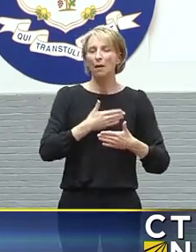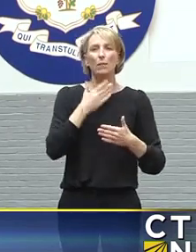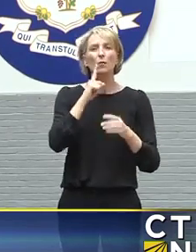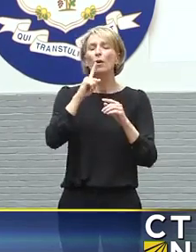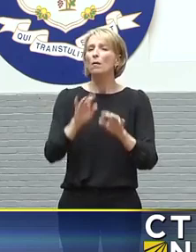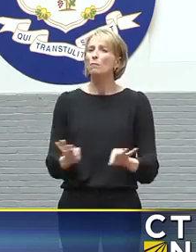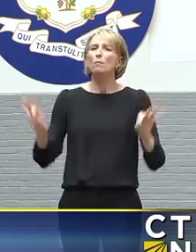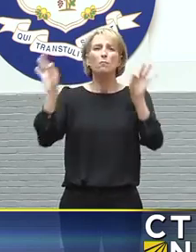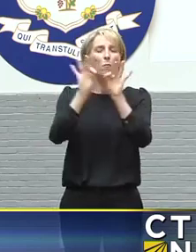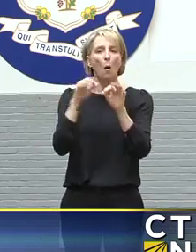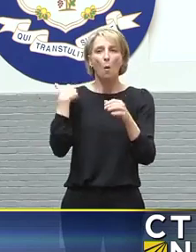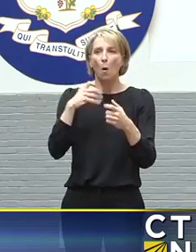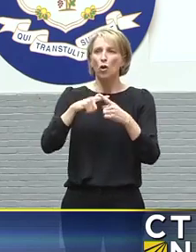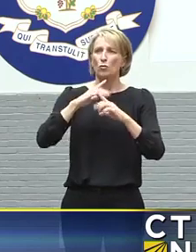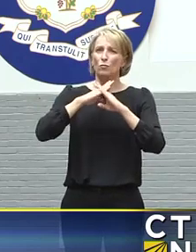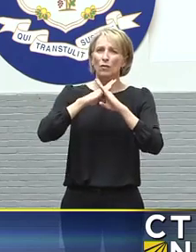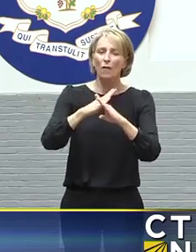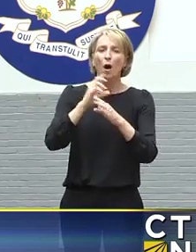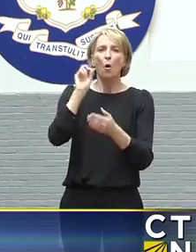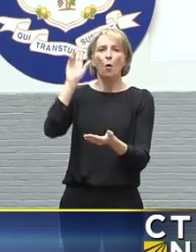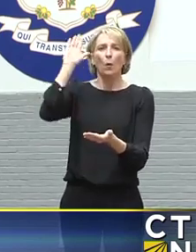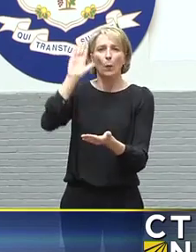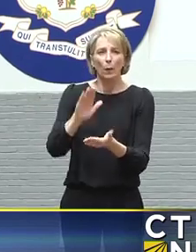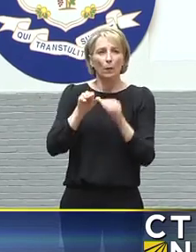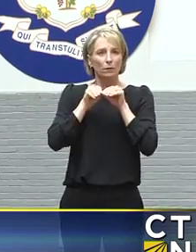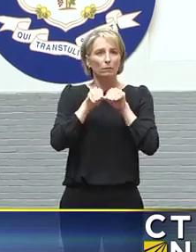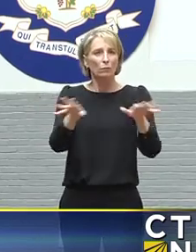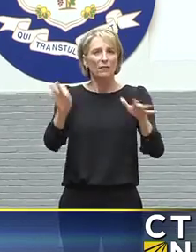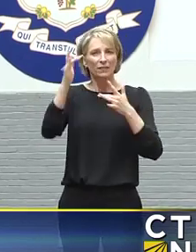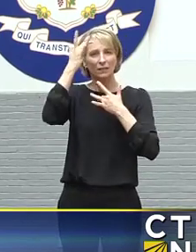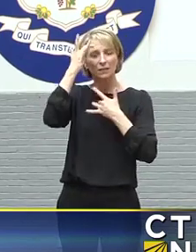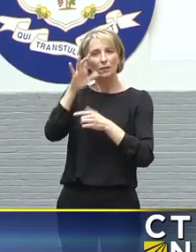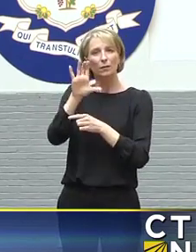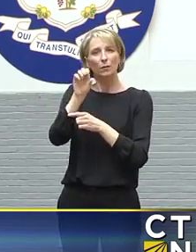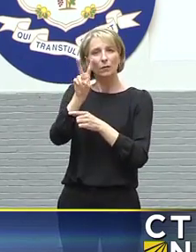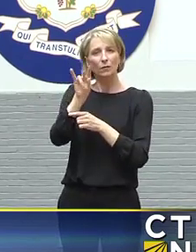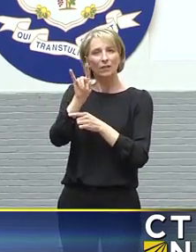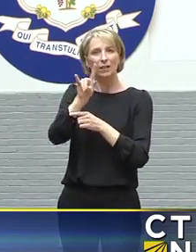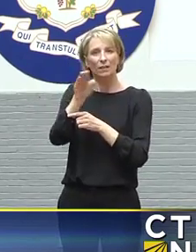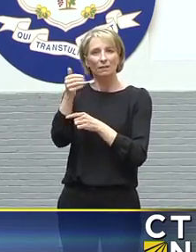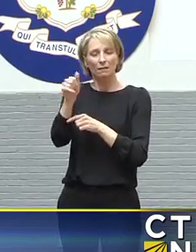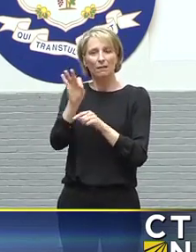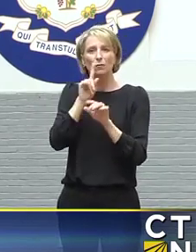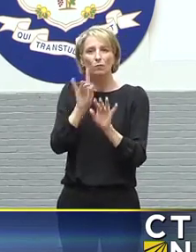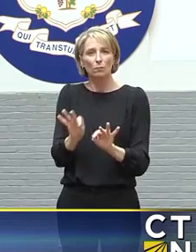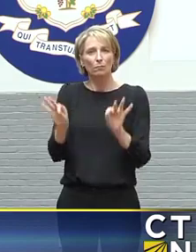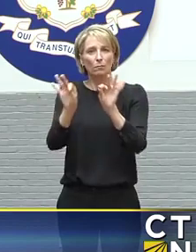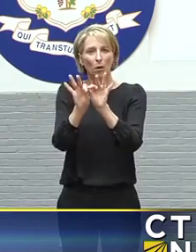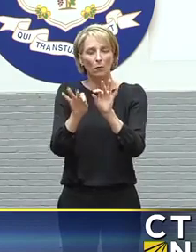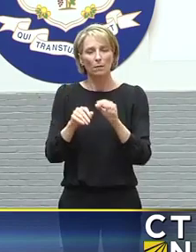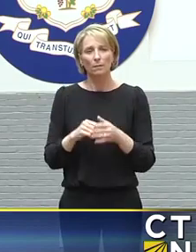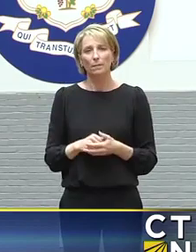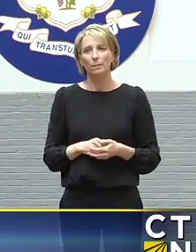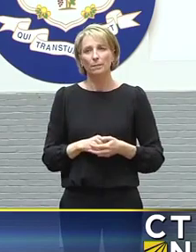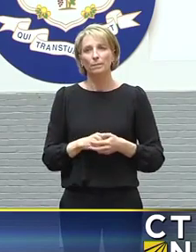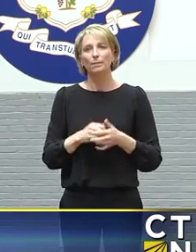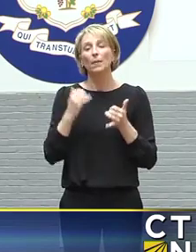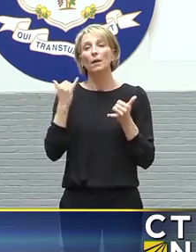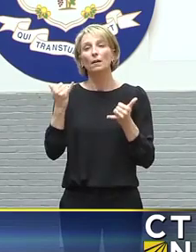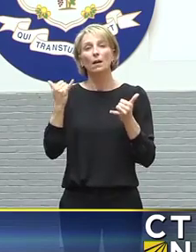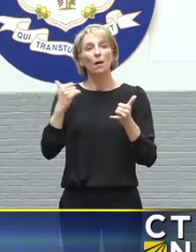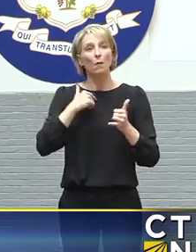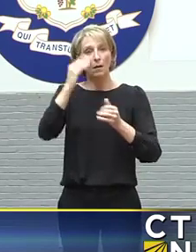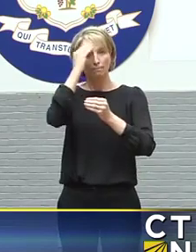do to slow the rate of infection of COVID-19. So I'm here to announce yet